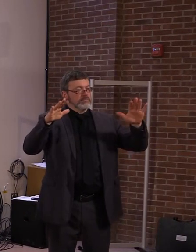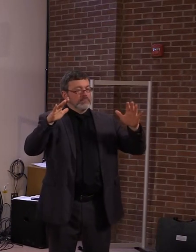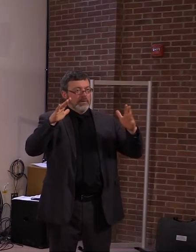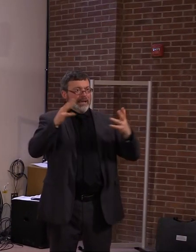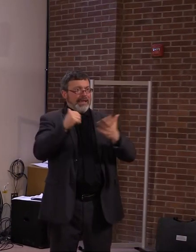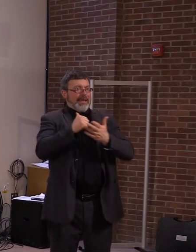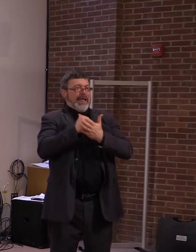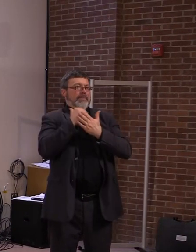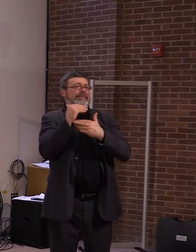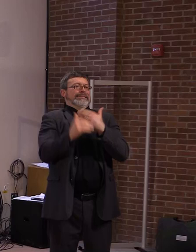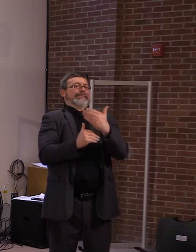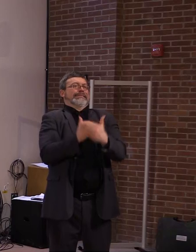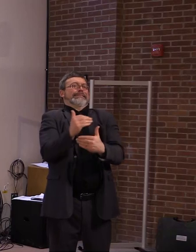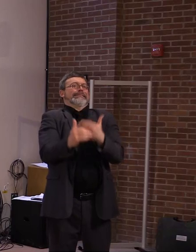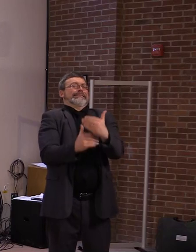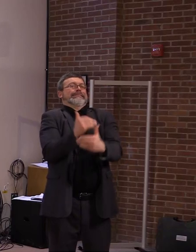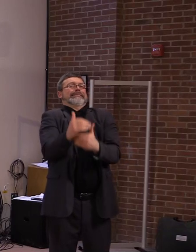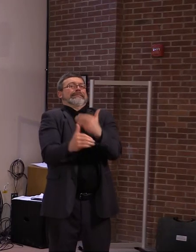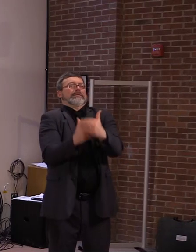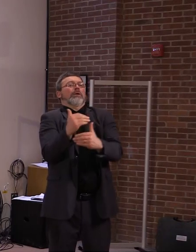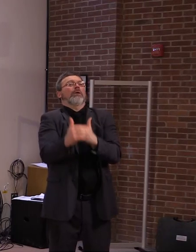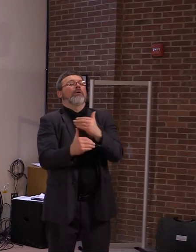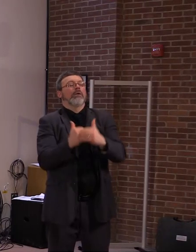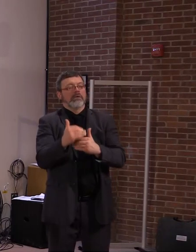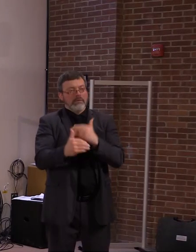I think also, the fact that